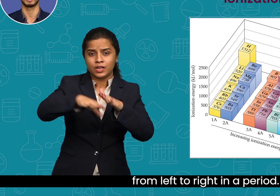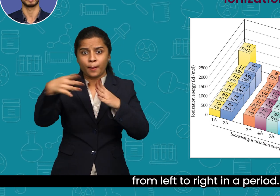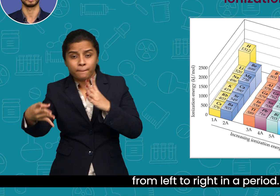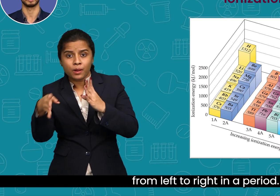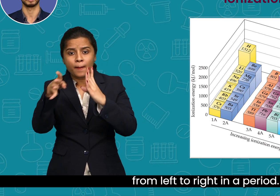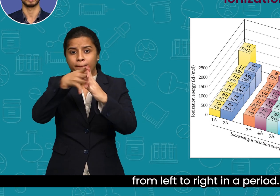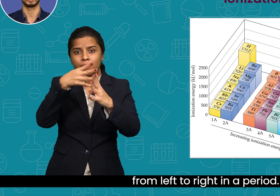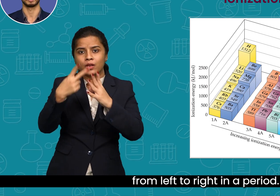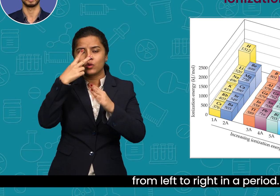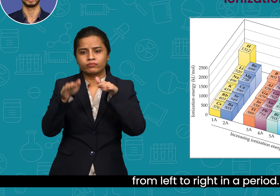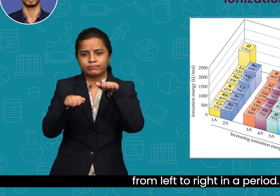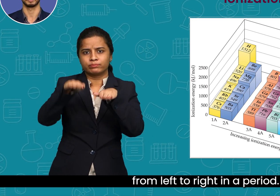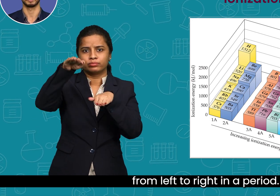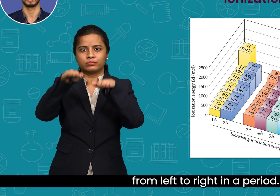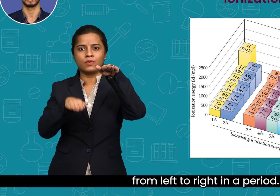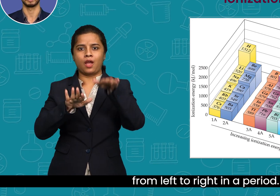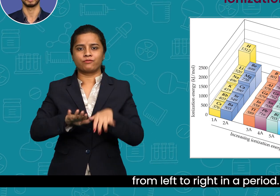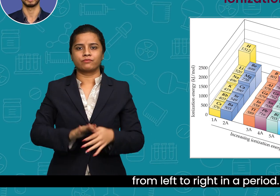period.